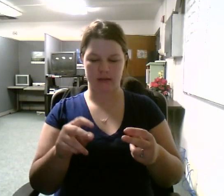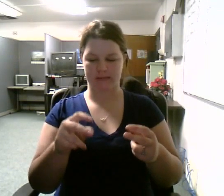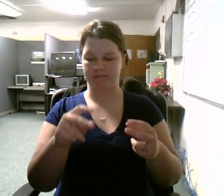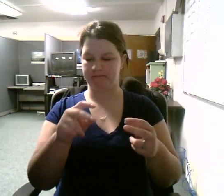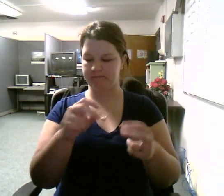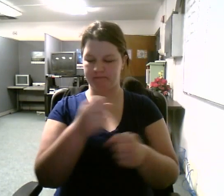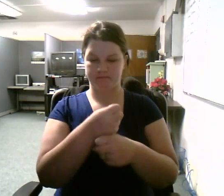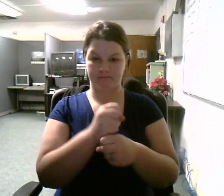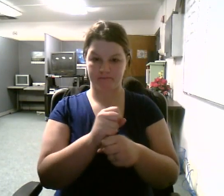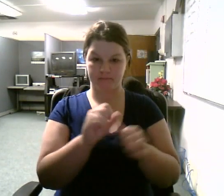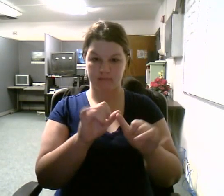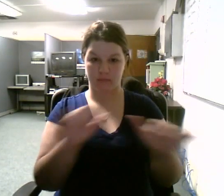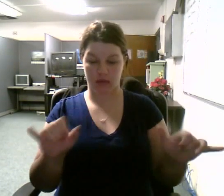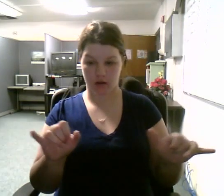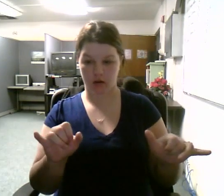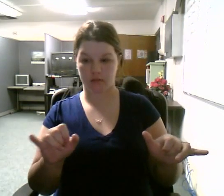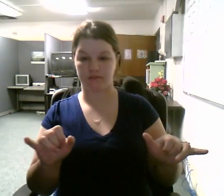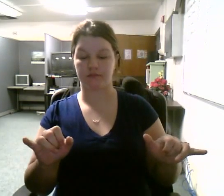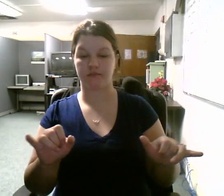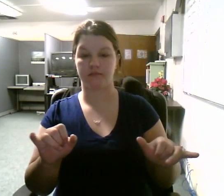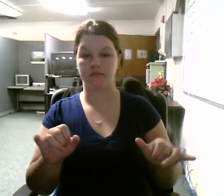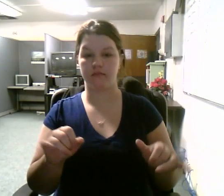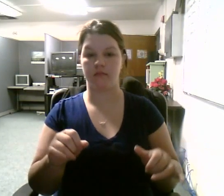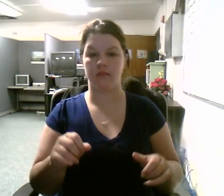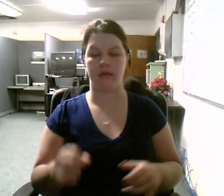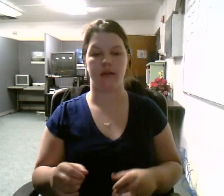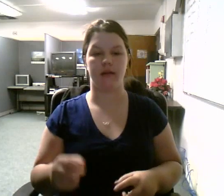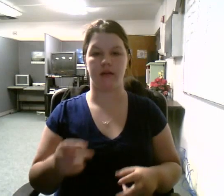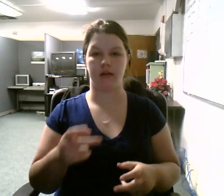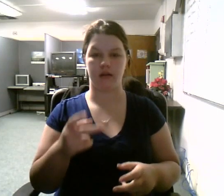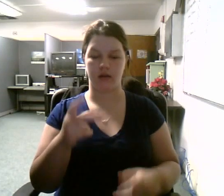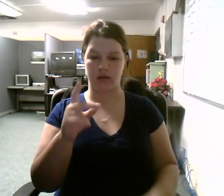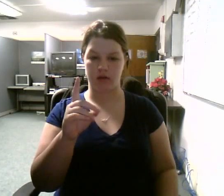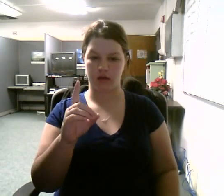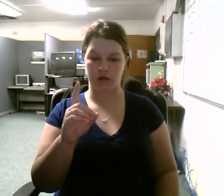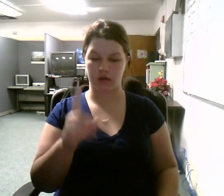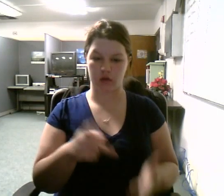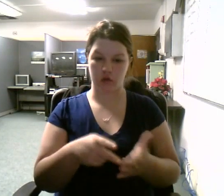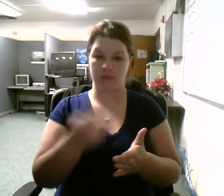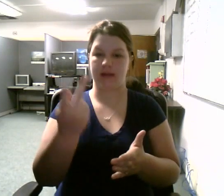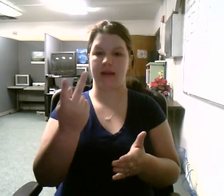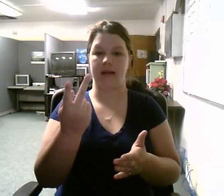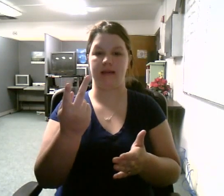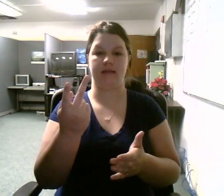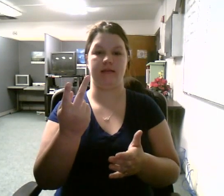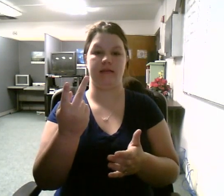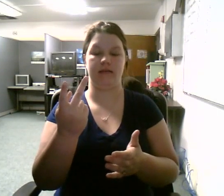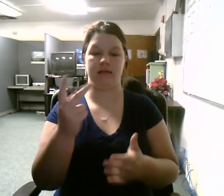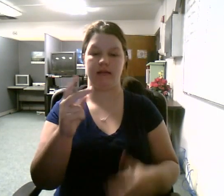duplicates its DNA, and the 2 new cells, they're called daughter cells,